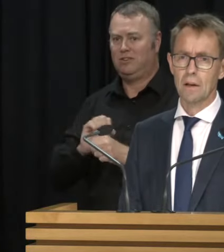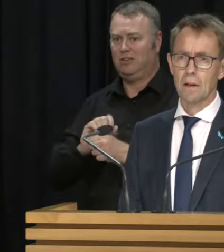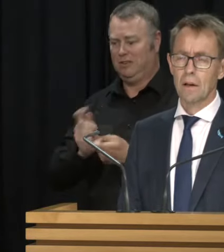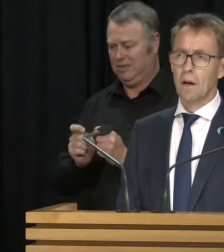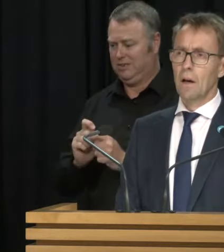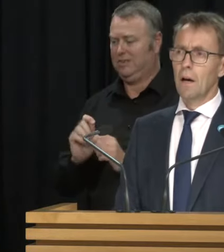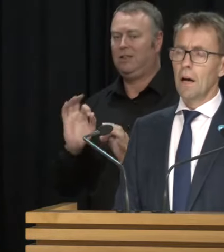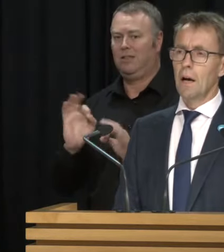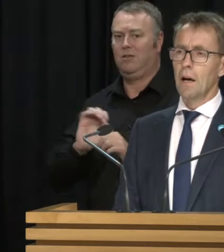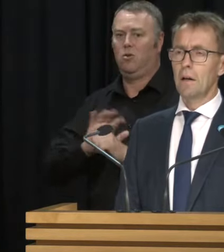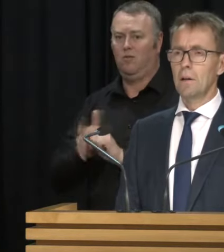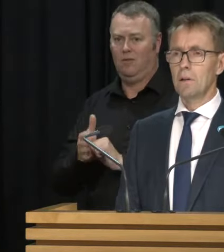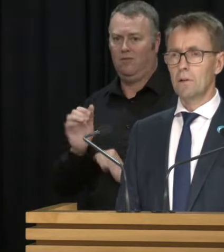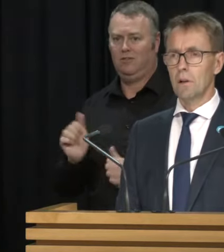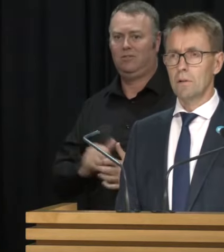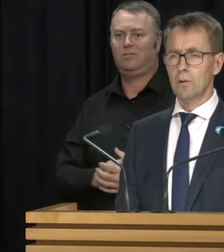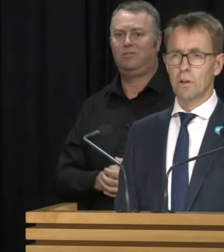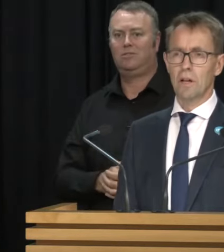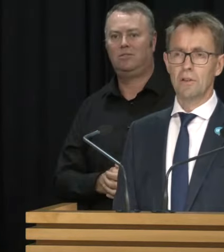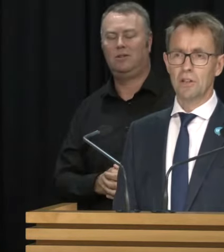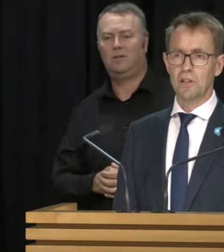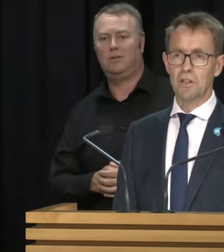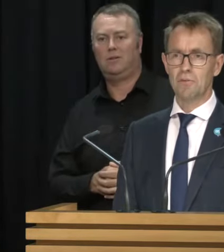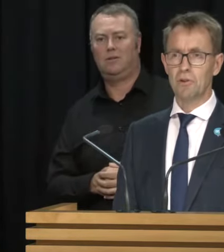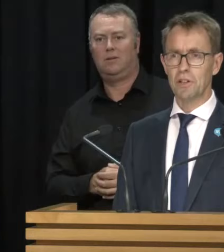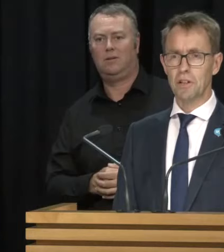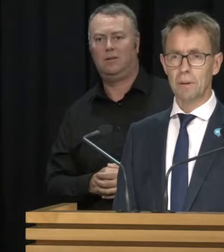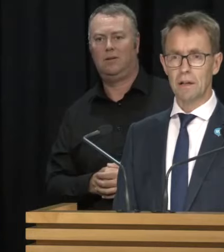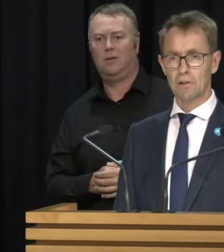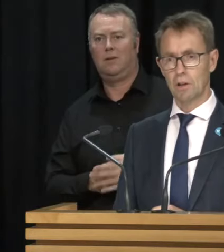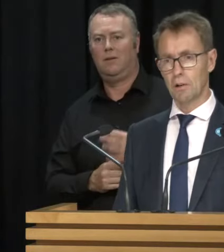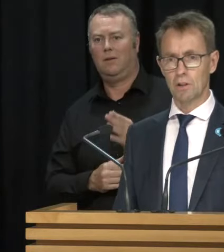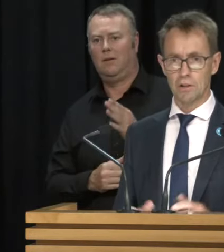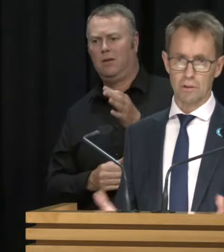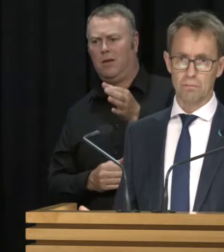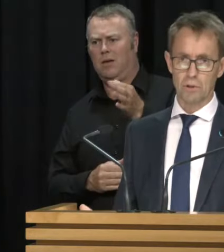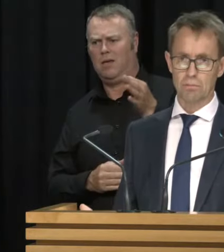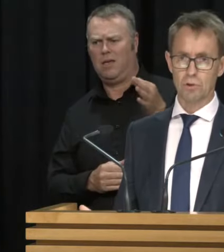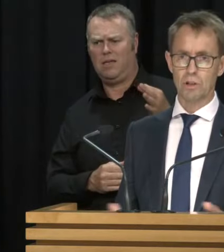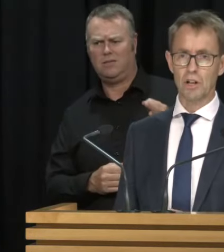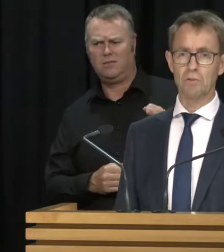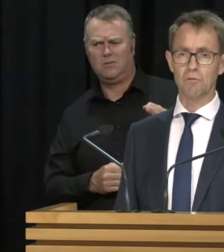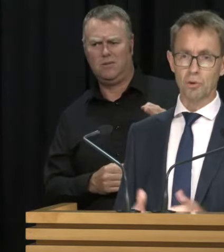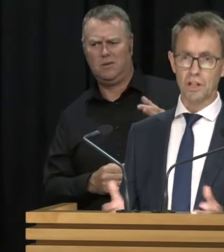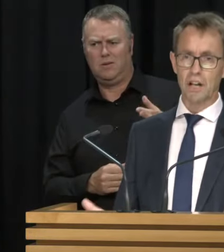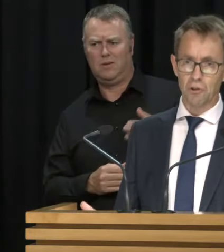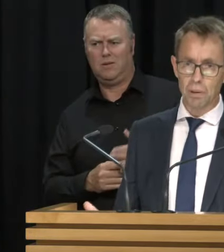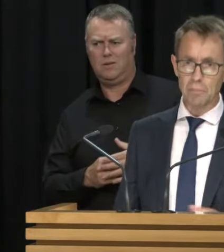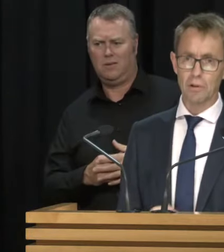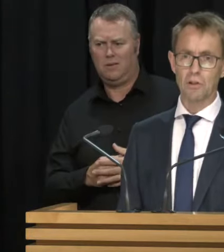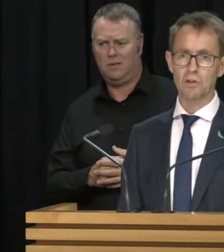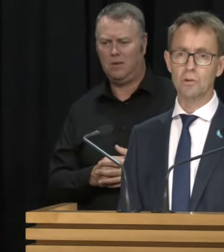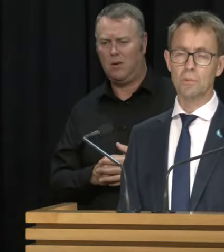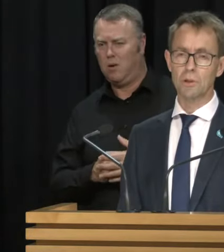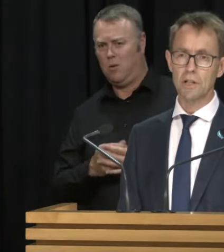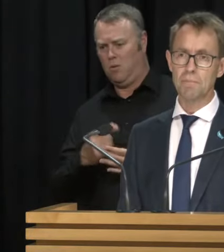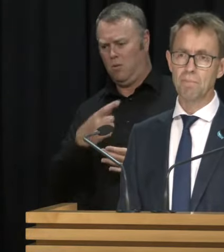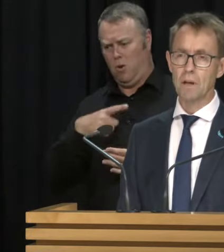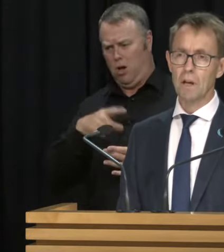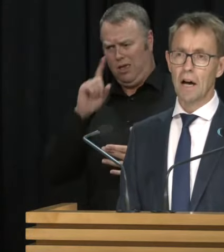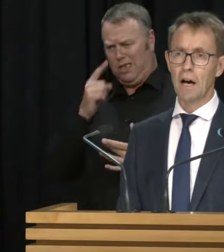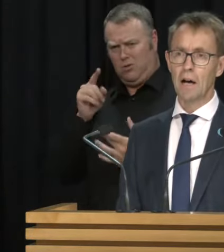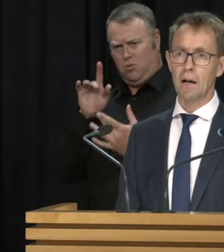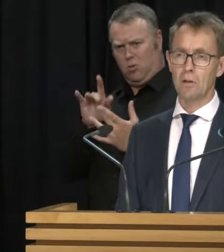done until now. Look, I think if you think about we're talking over 1,400 people in the school